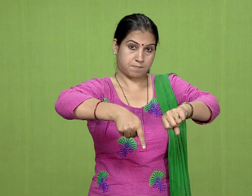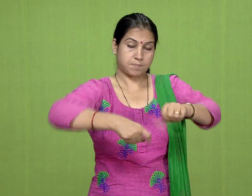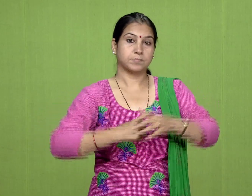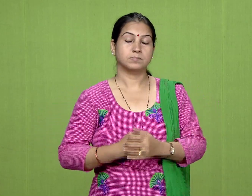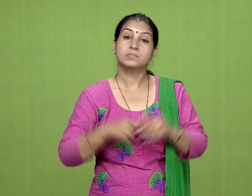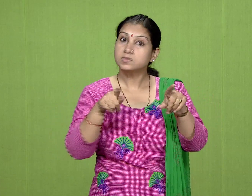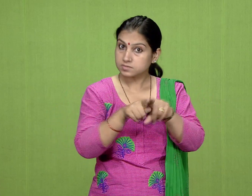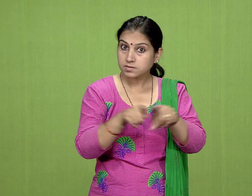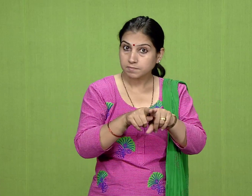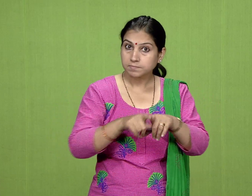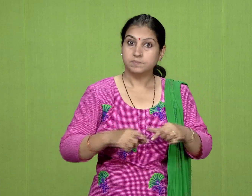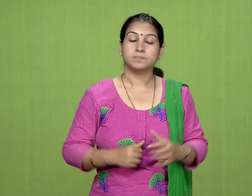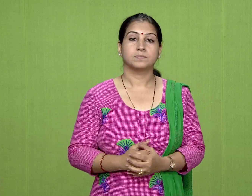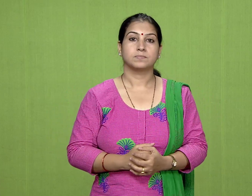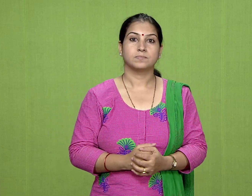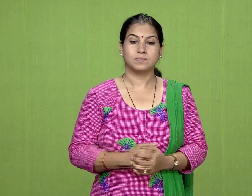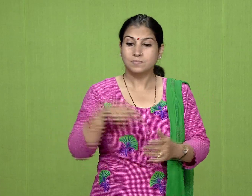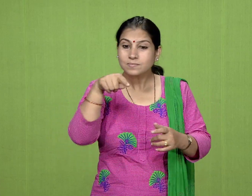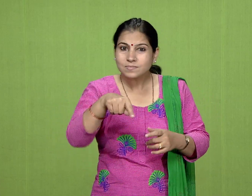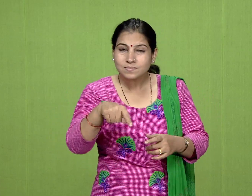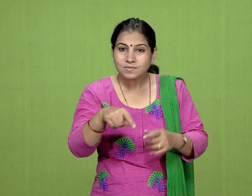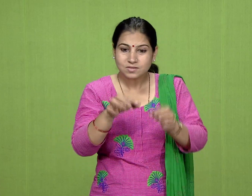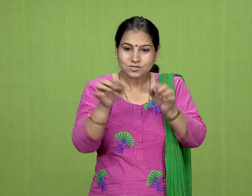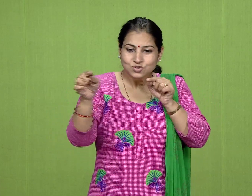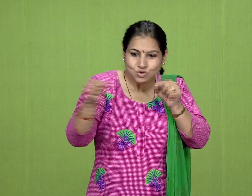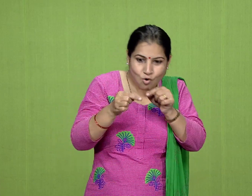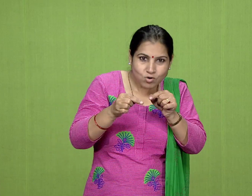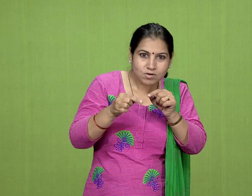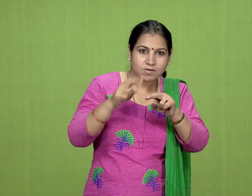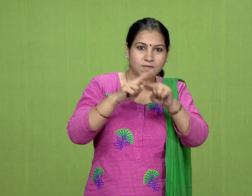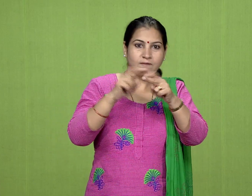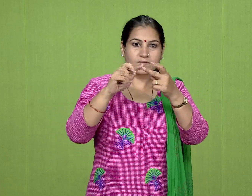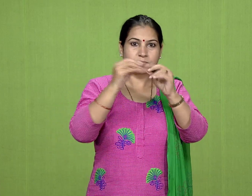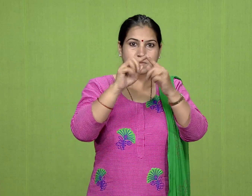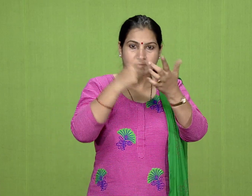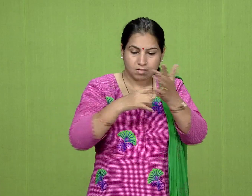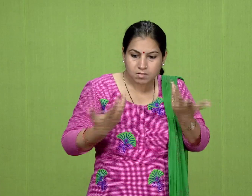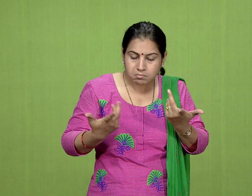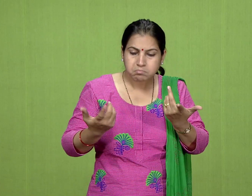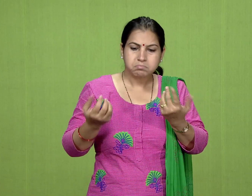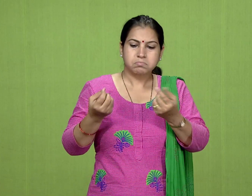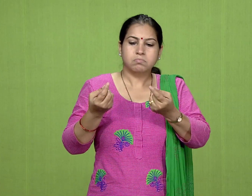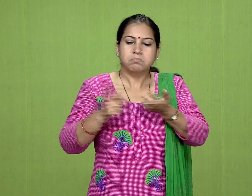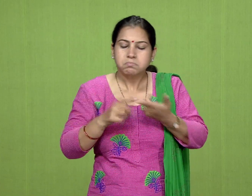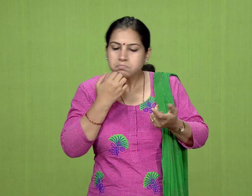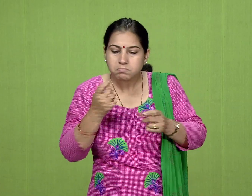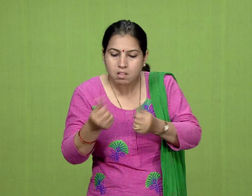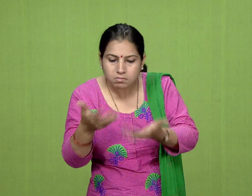and also to remove the short fibers which have been left in the carding